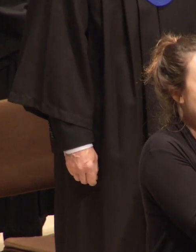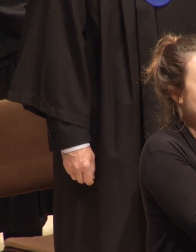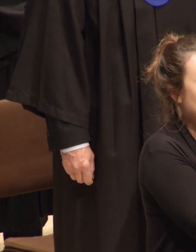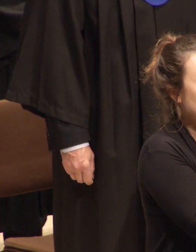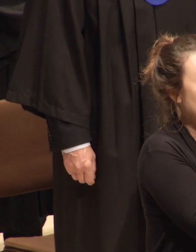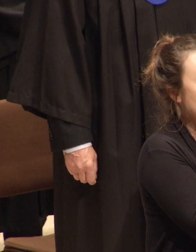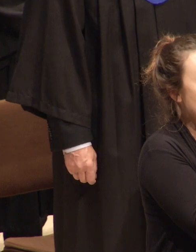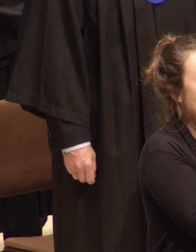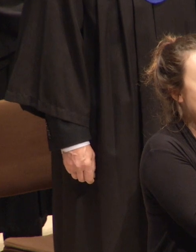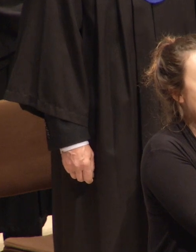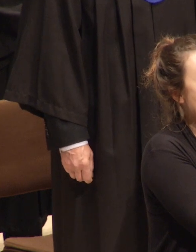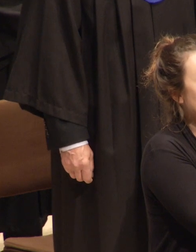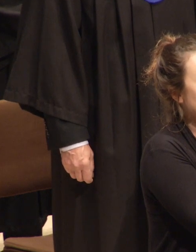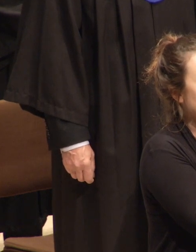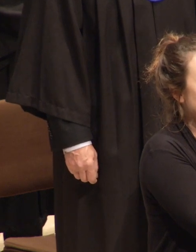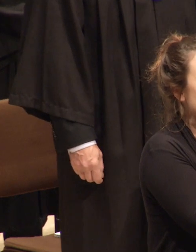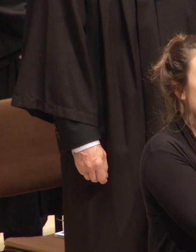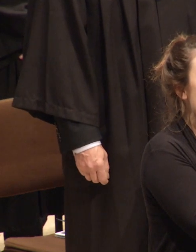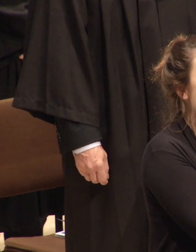Oh,